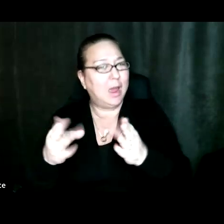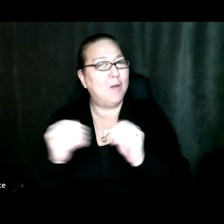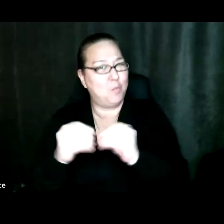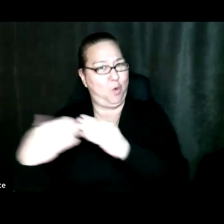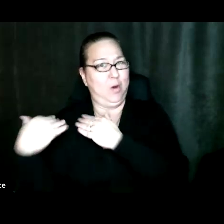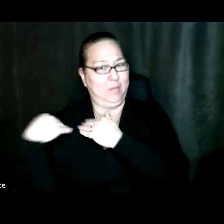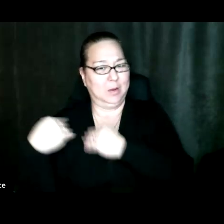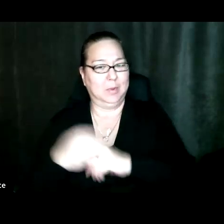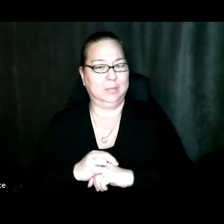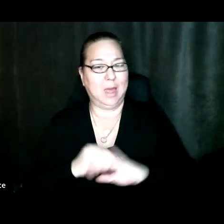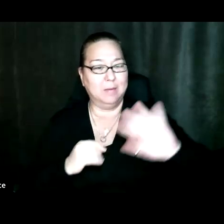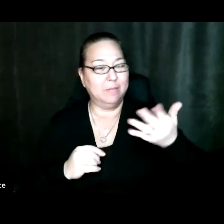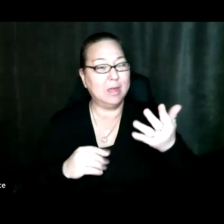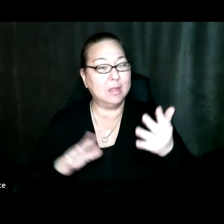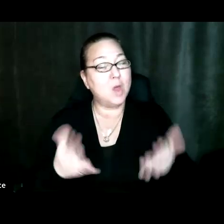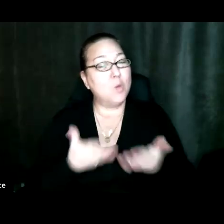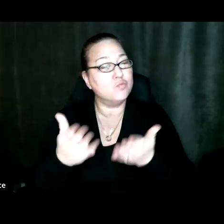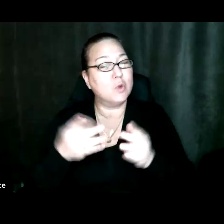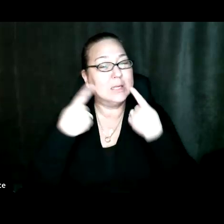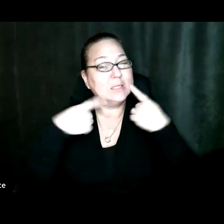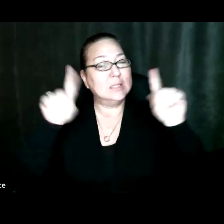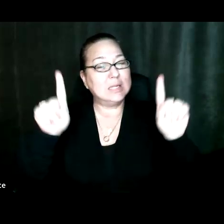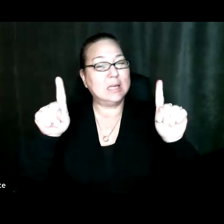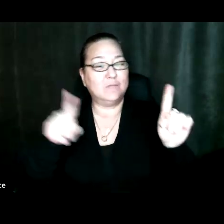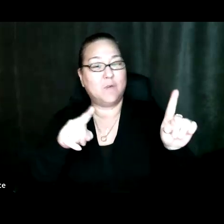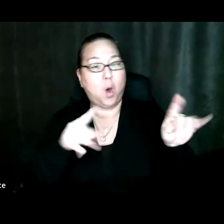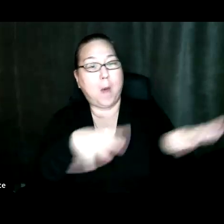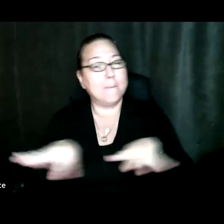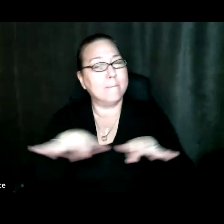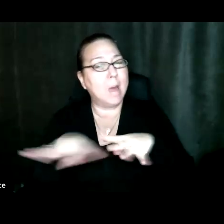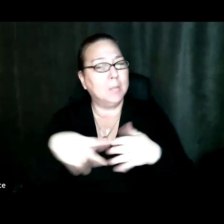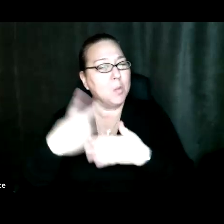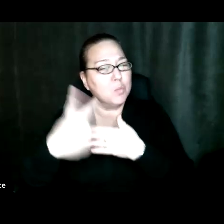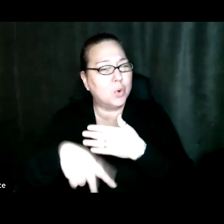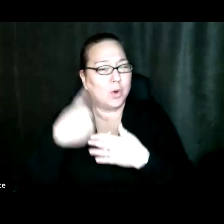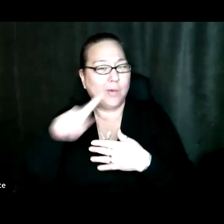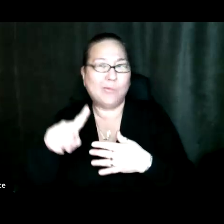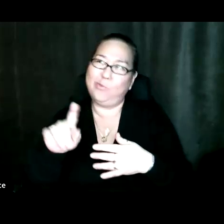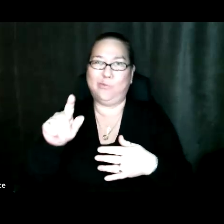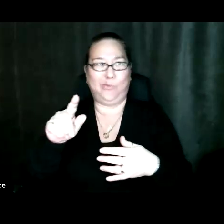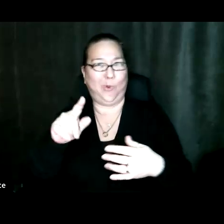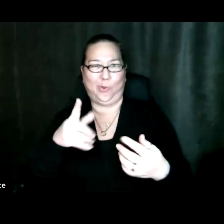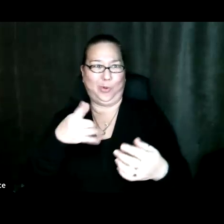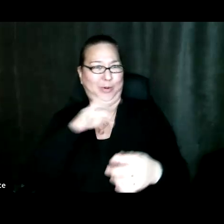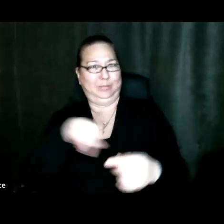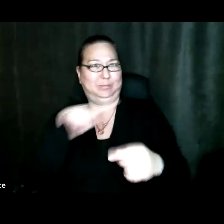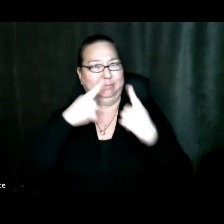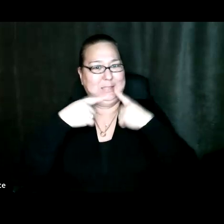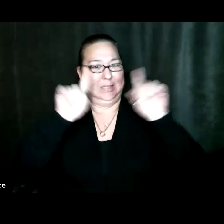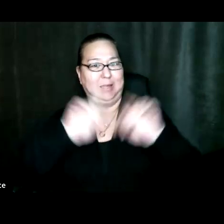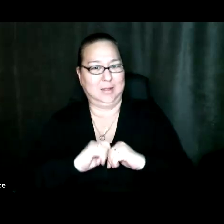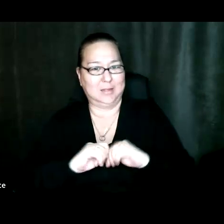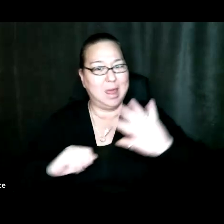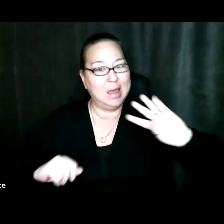most important, convene a real working group task force to develop new strategies that can significantly increase